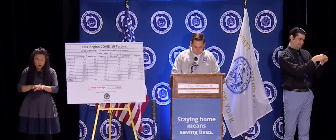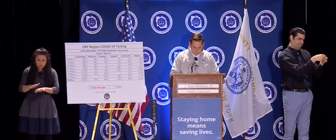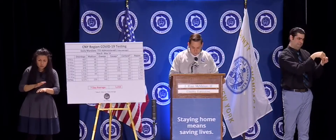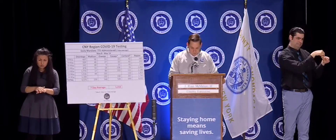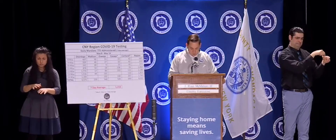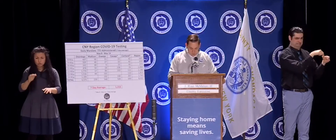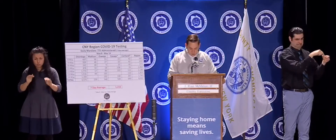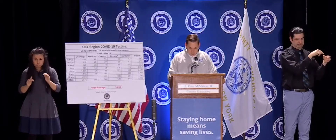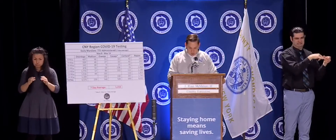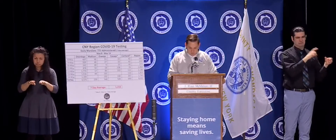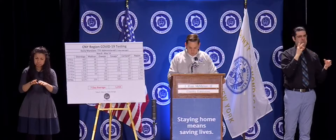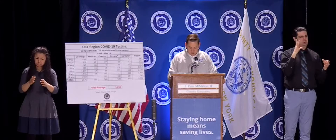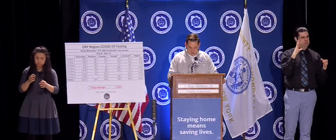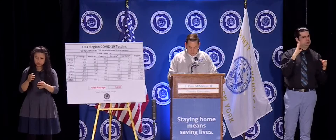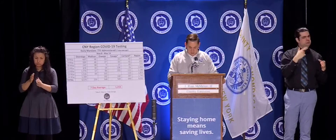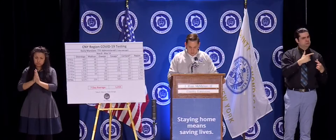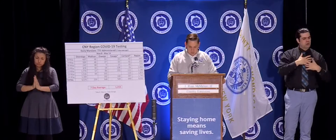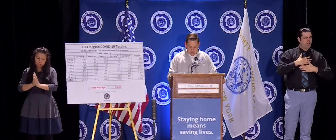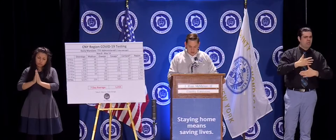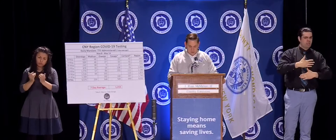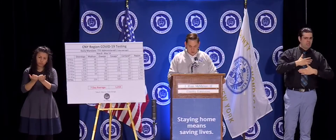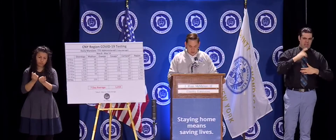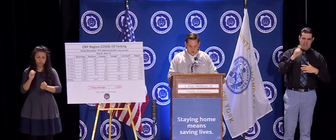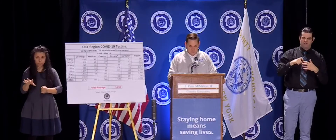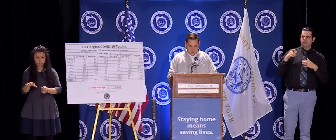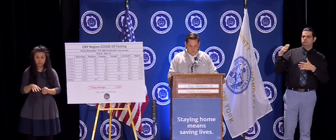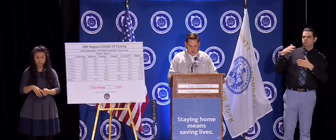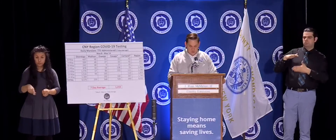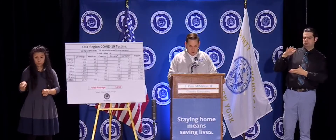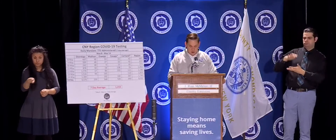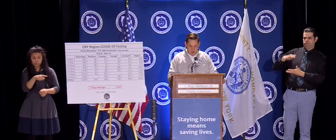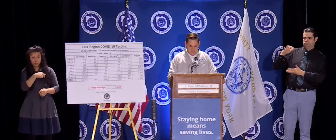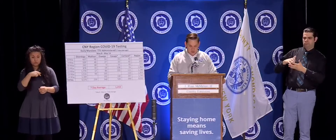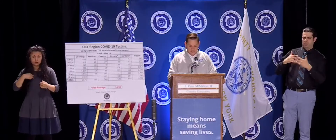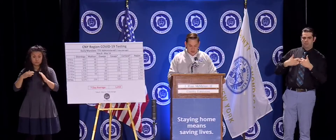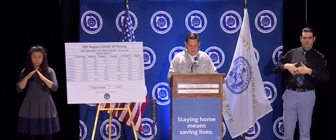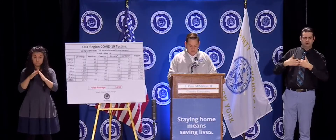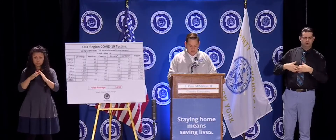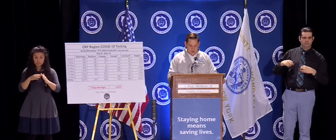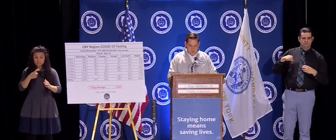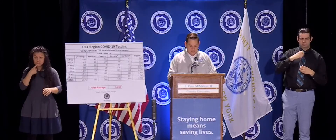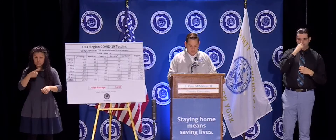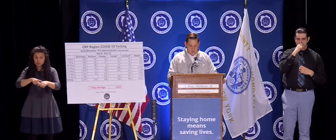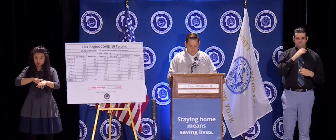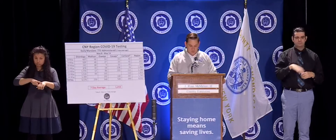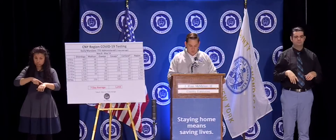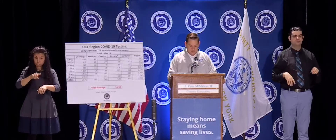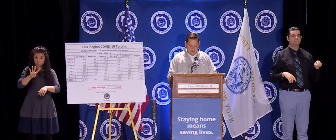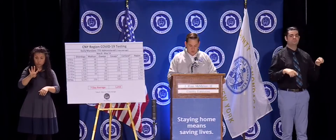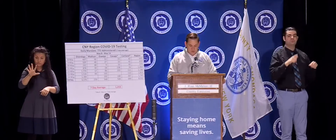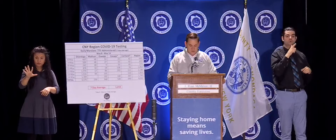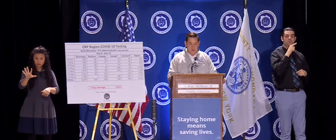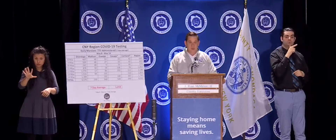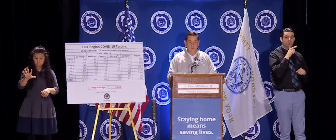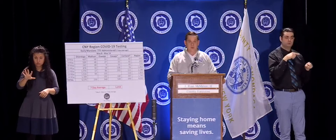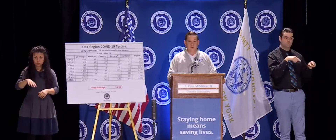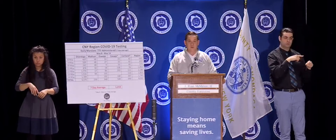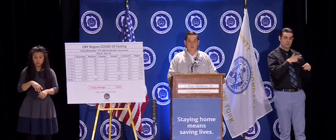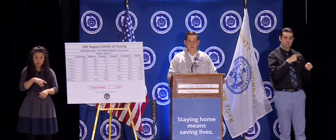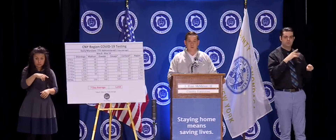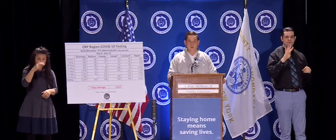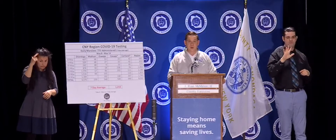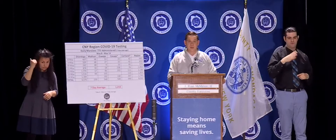prayers. Further detail on those who are hospitalized: 45 Caucasian, 10 African American, 4 of another race,